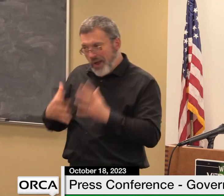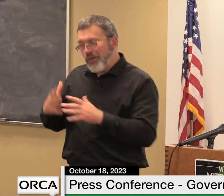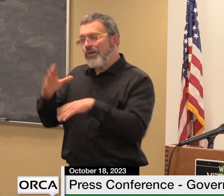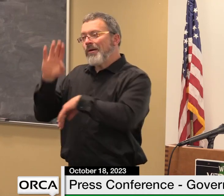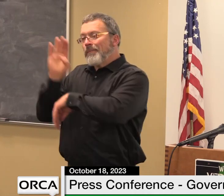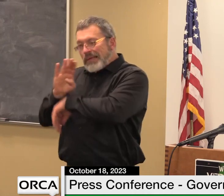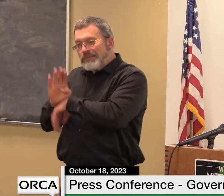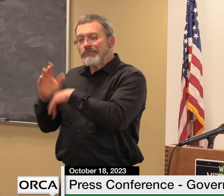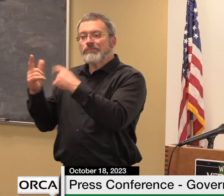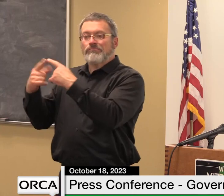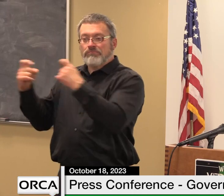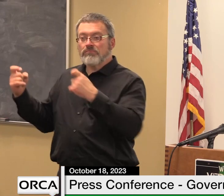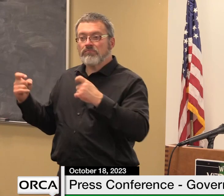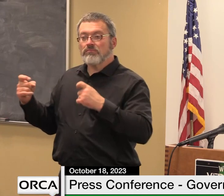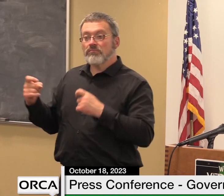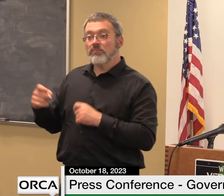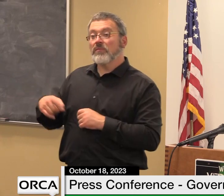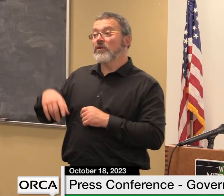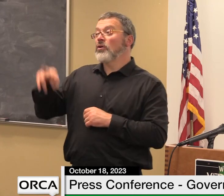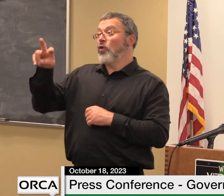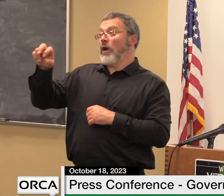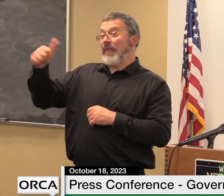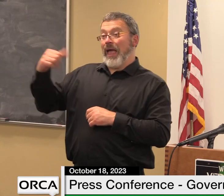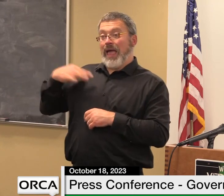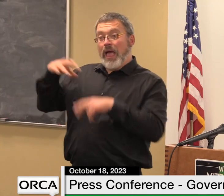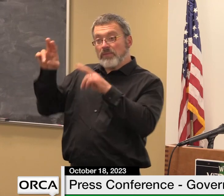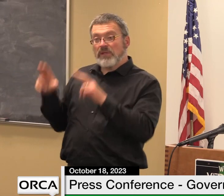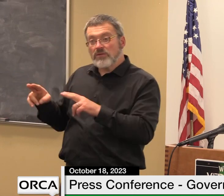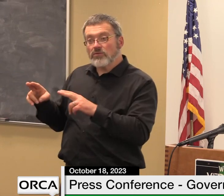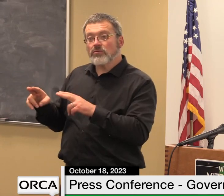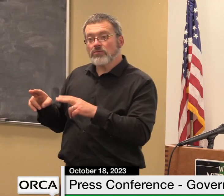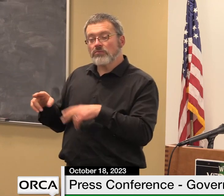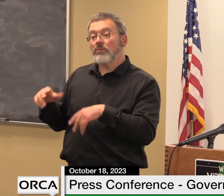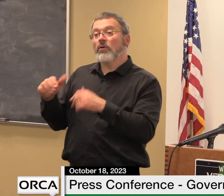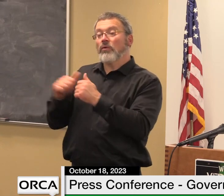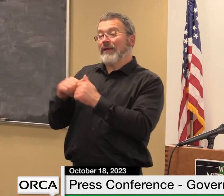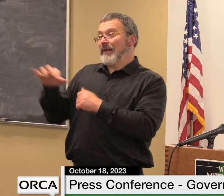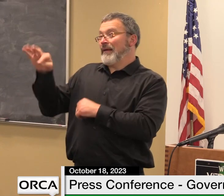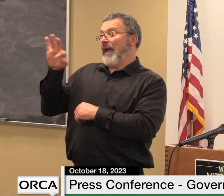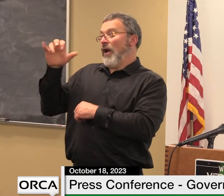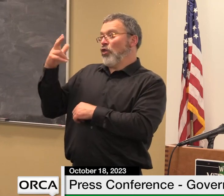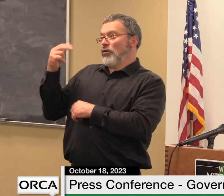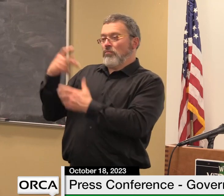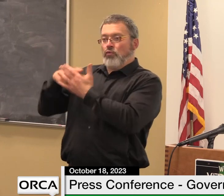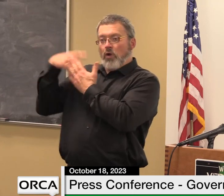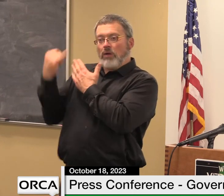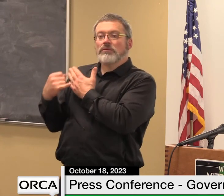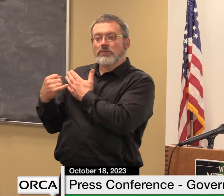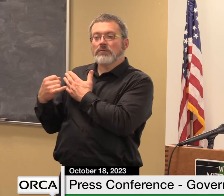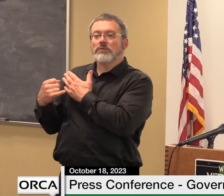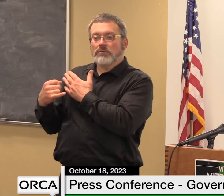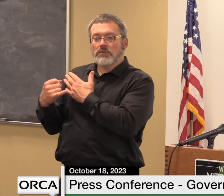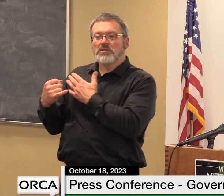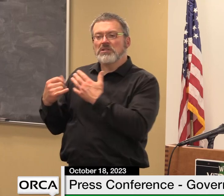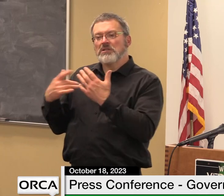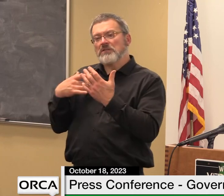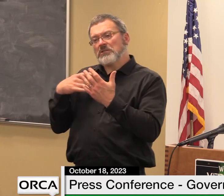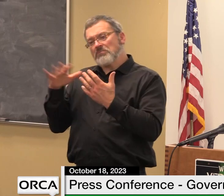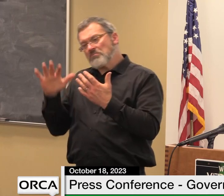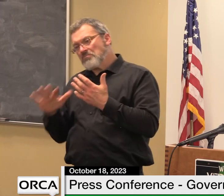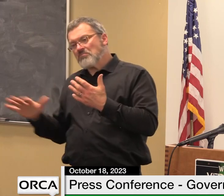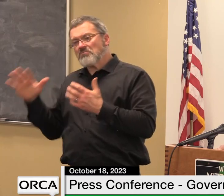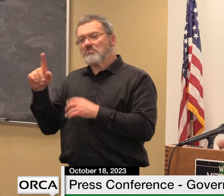210 applicants and 713 projects with an estimated